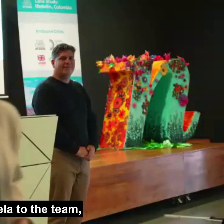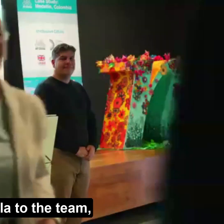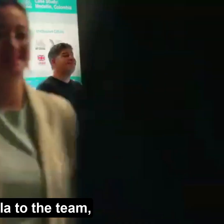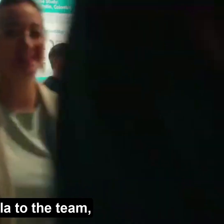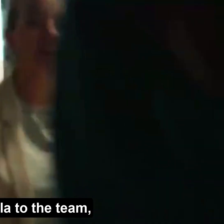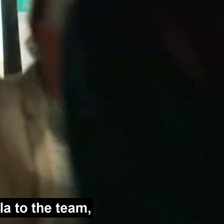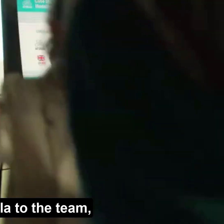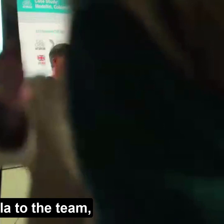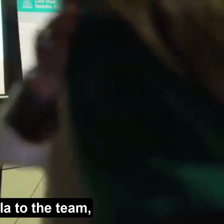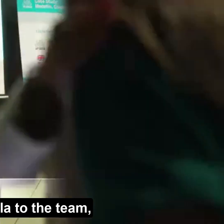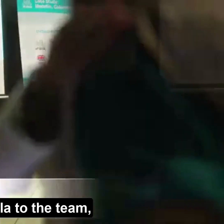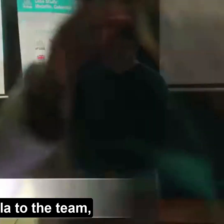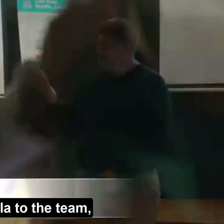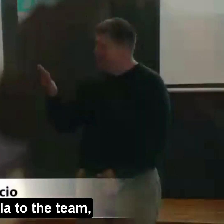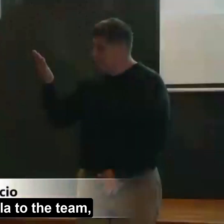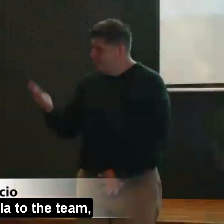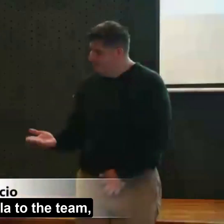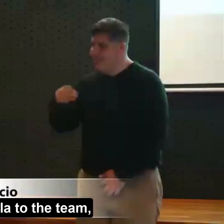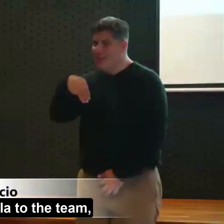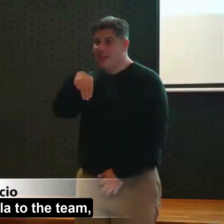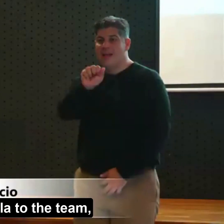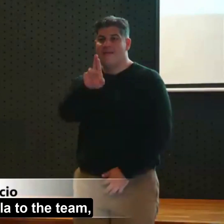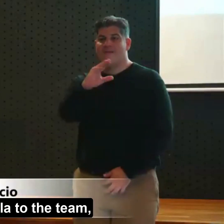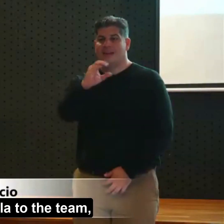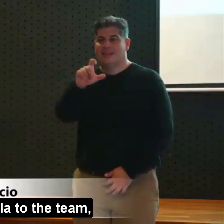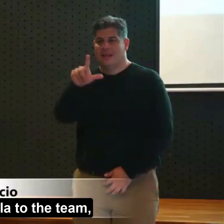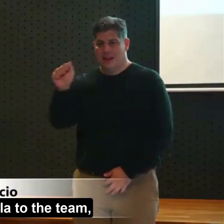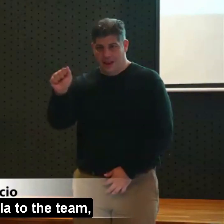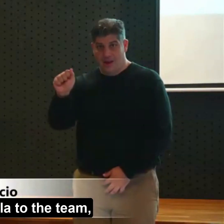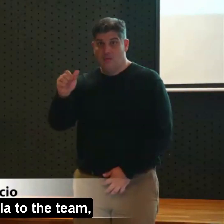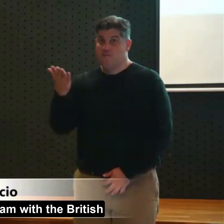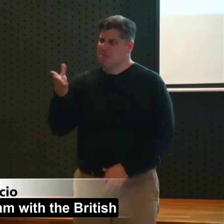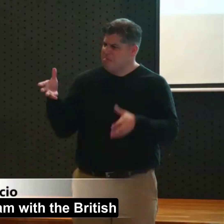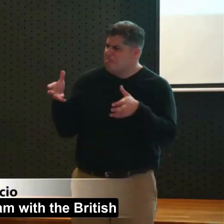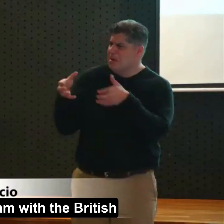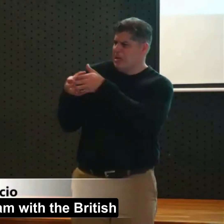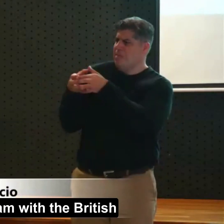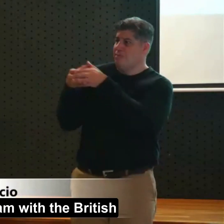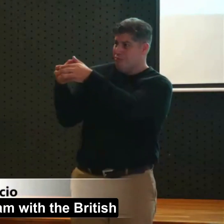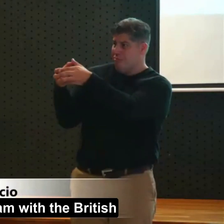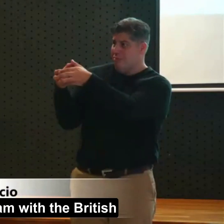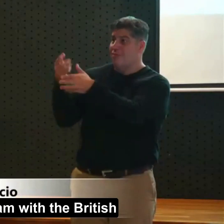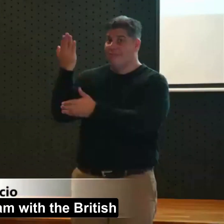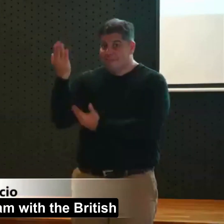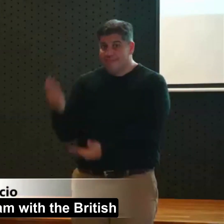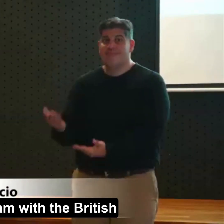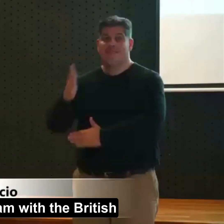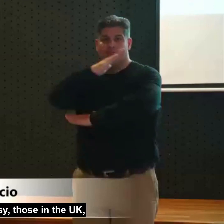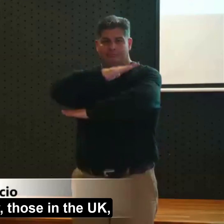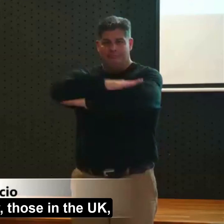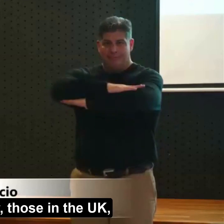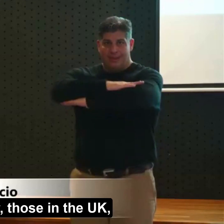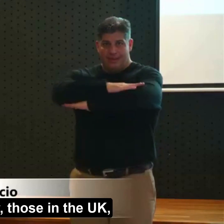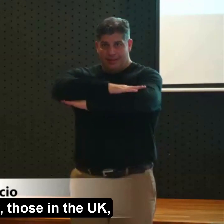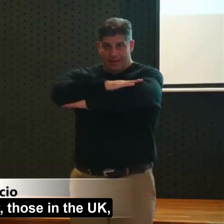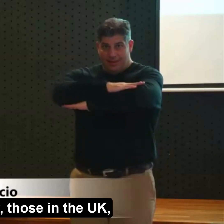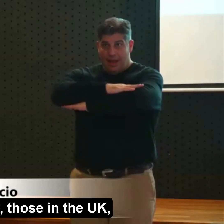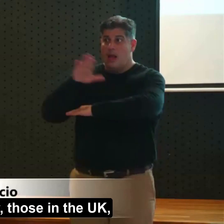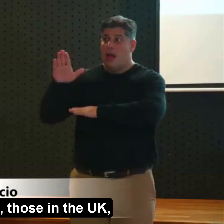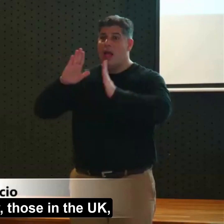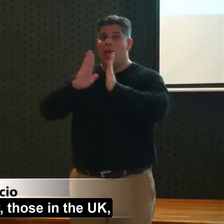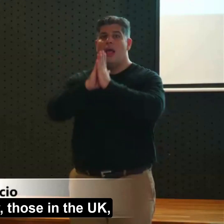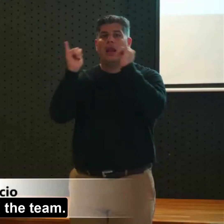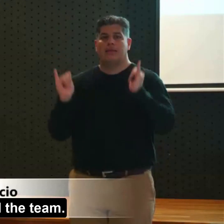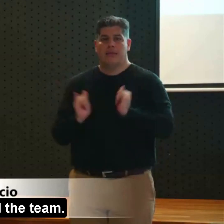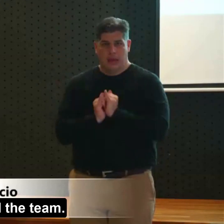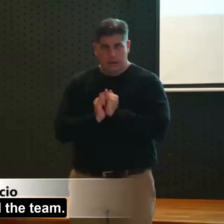Thank you, Marcela, and to the team, the full team with the British Embassy, those in